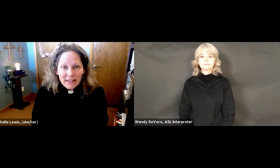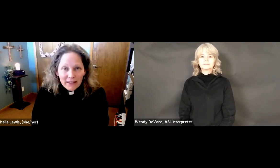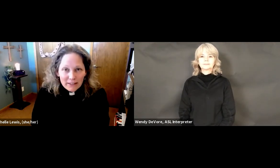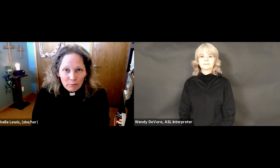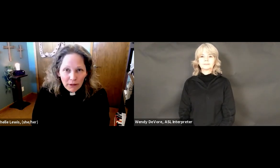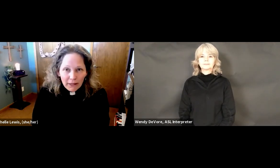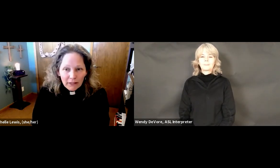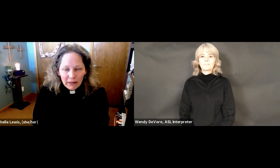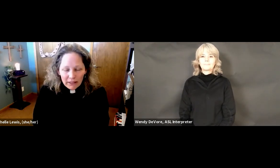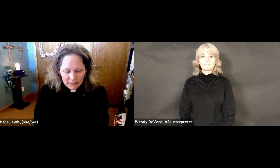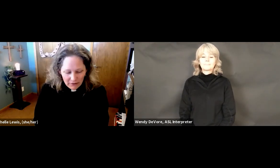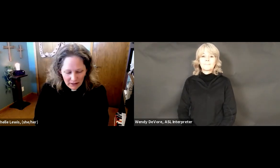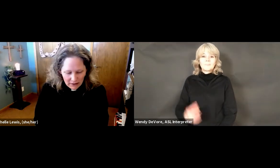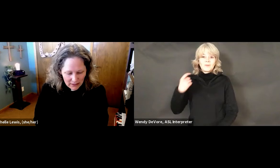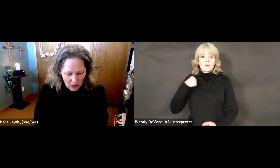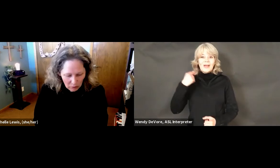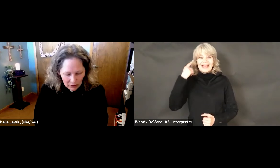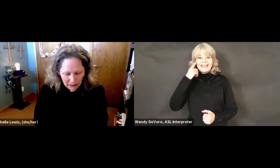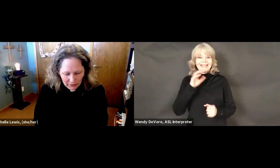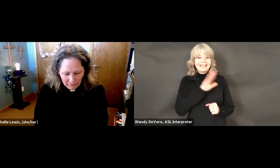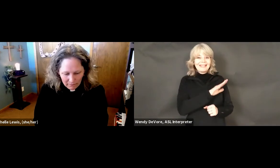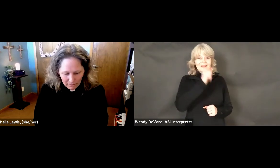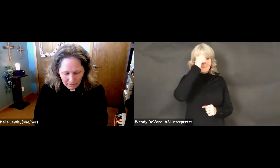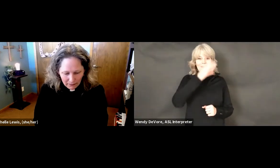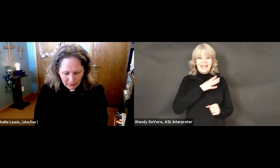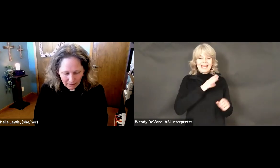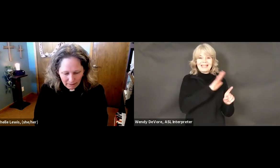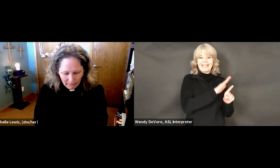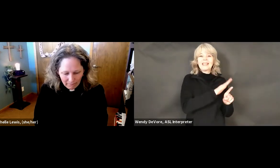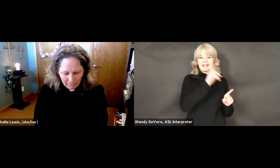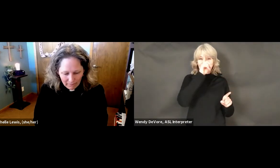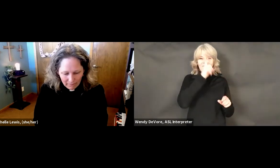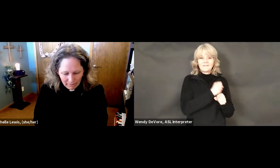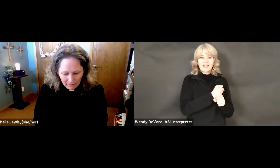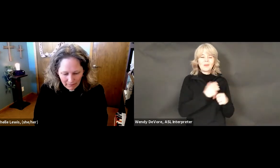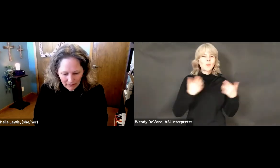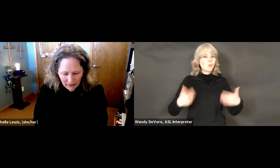I think this blind man's faith is humbling.